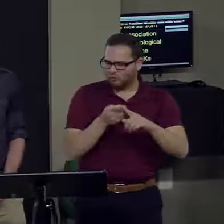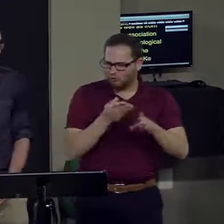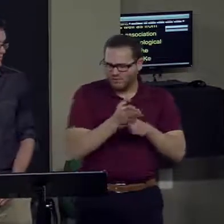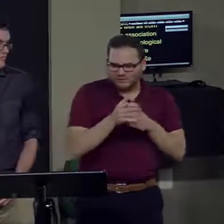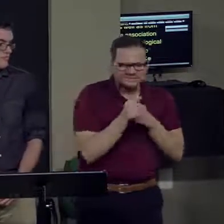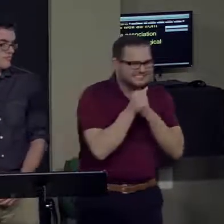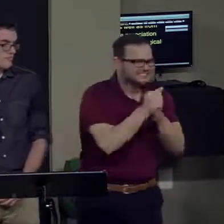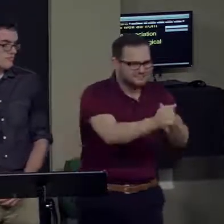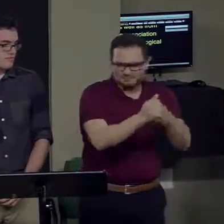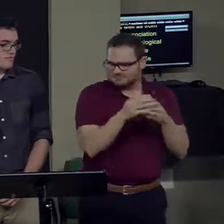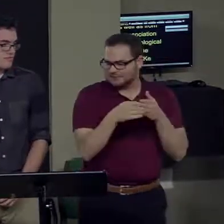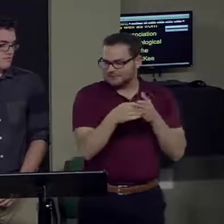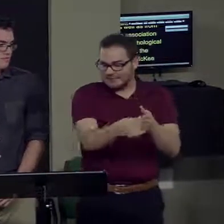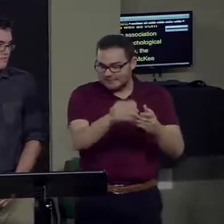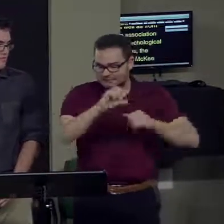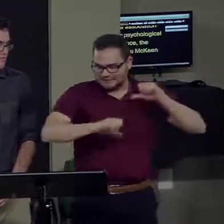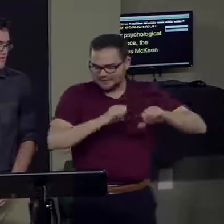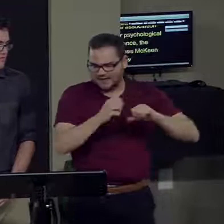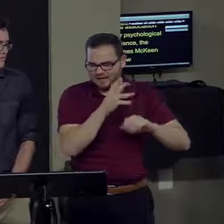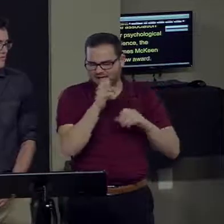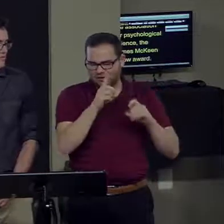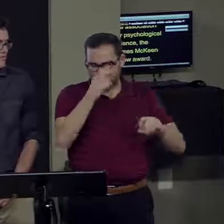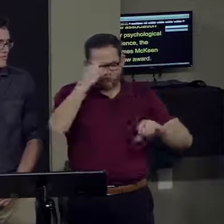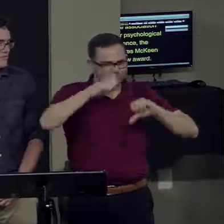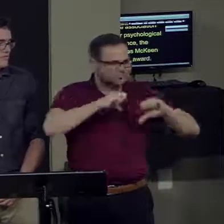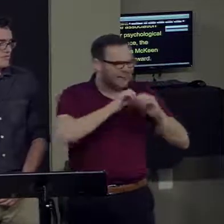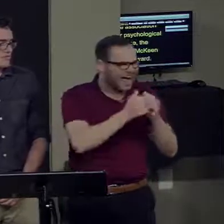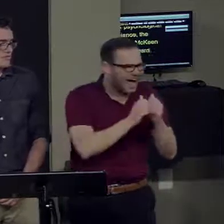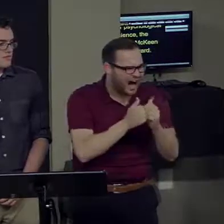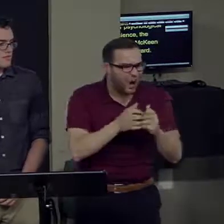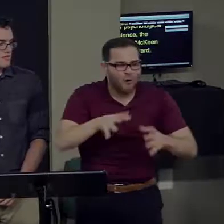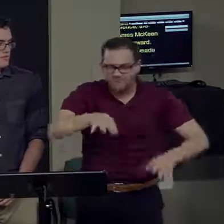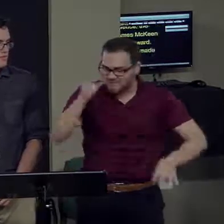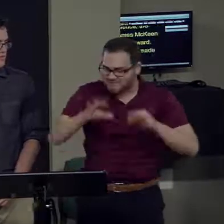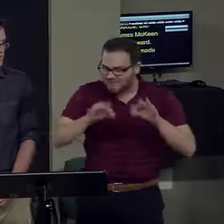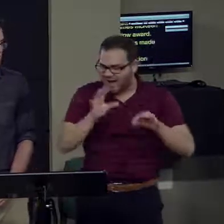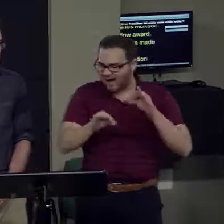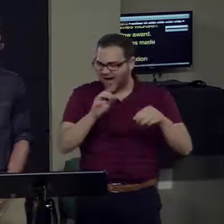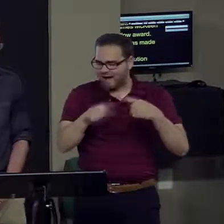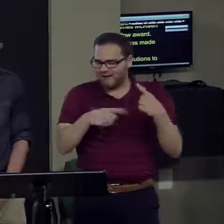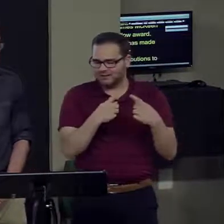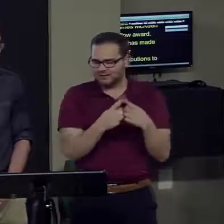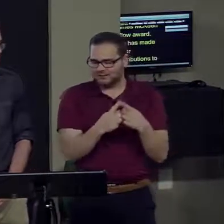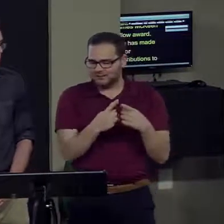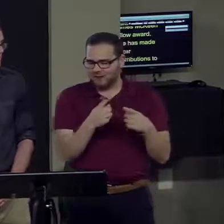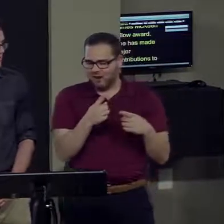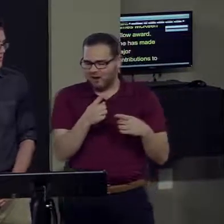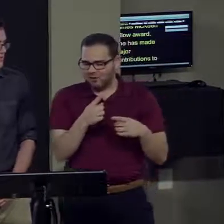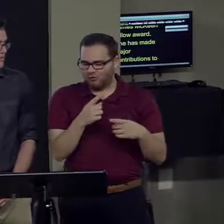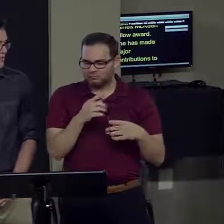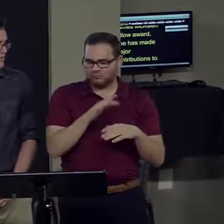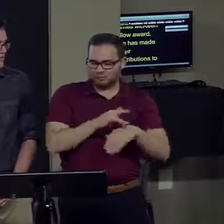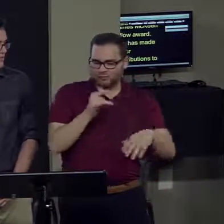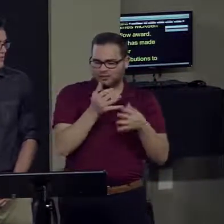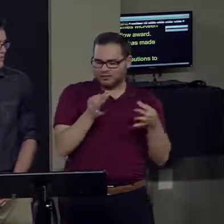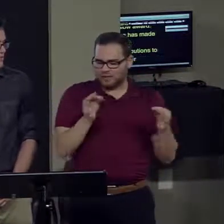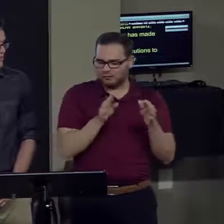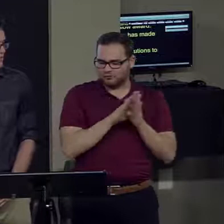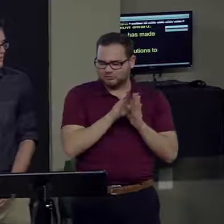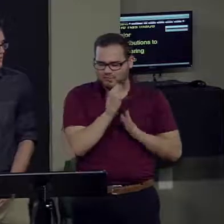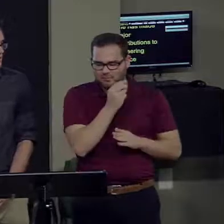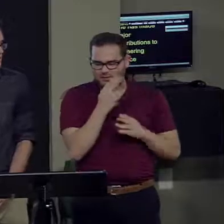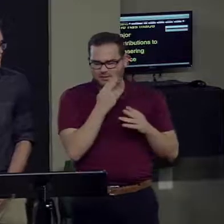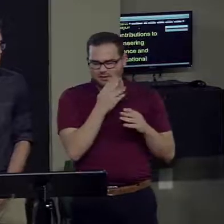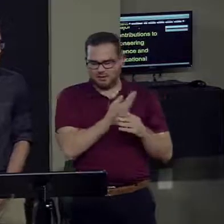She has made major contributions to pioneering science and educational neuroscience, including her discoveries about early